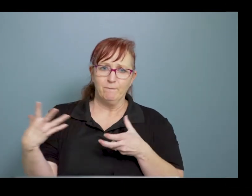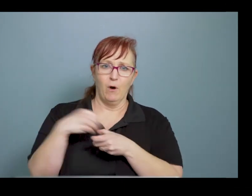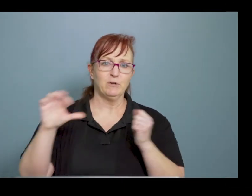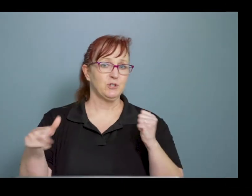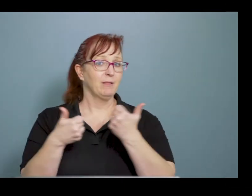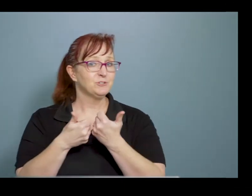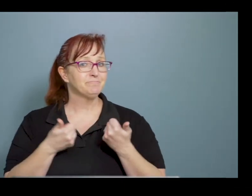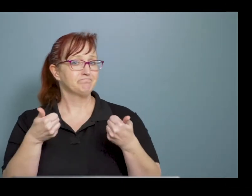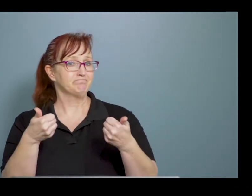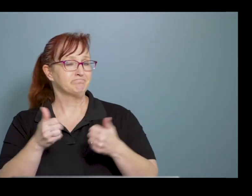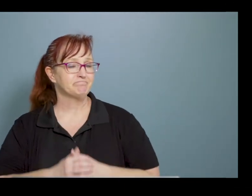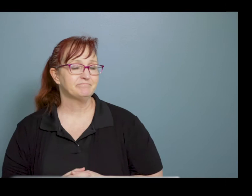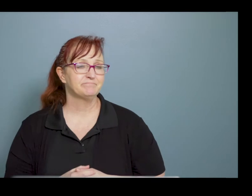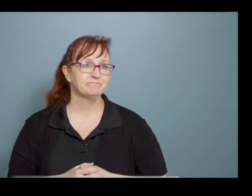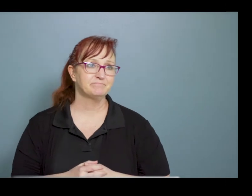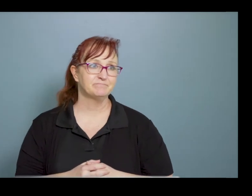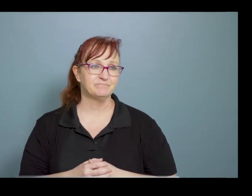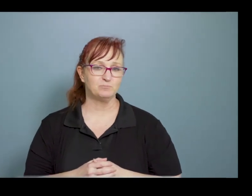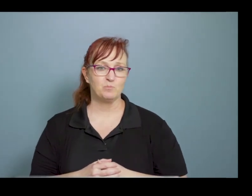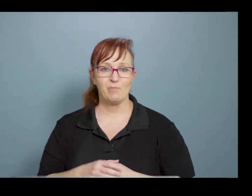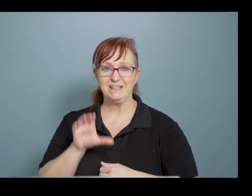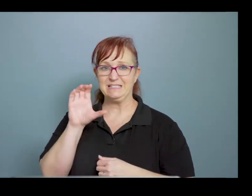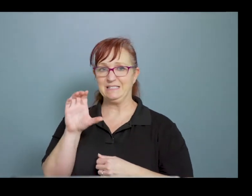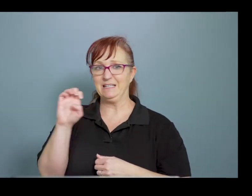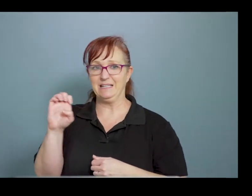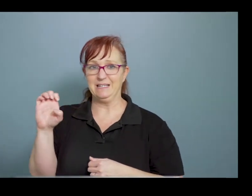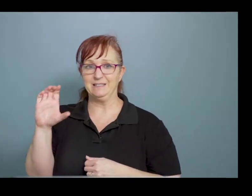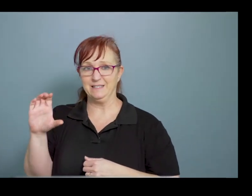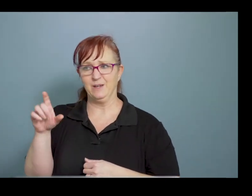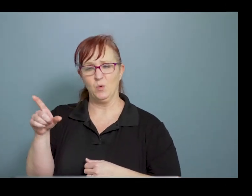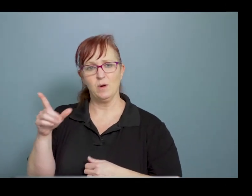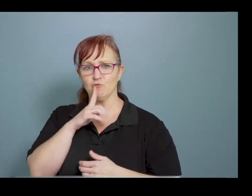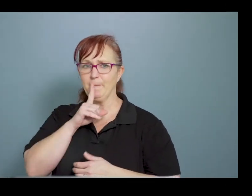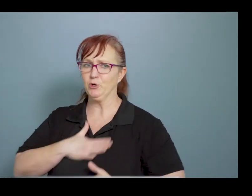there in that on that committee so far.